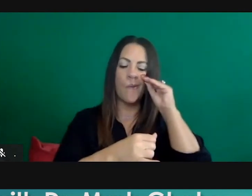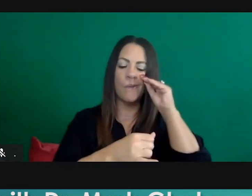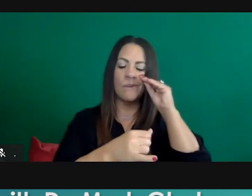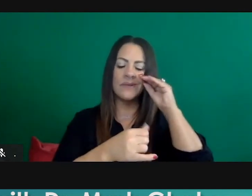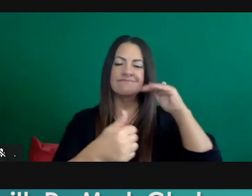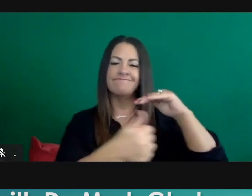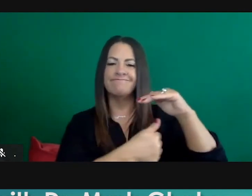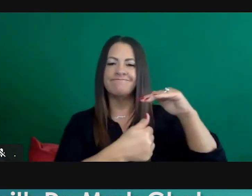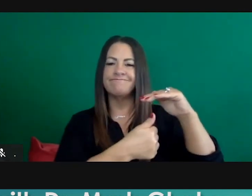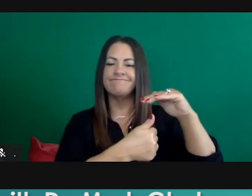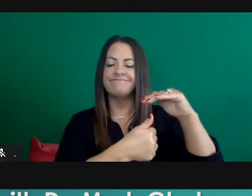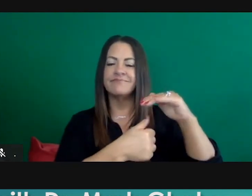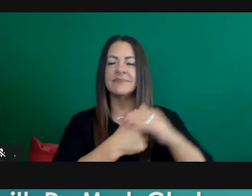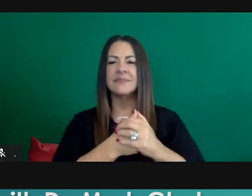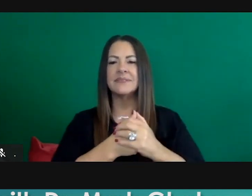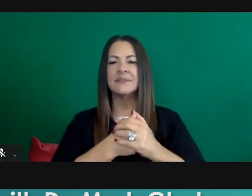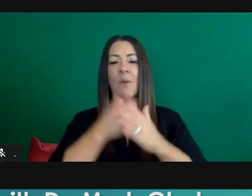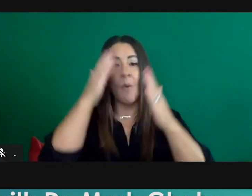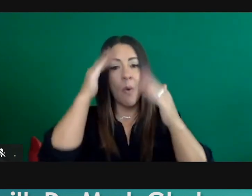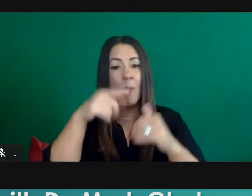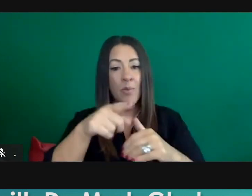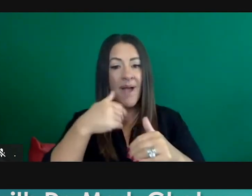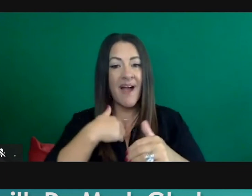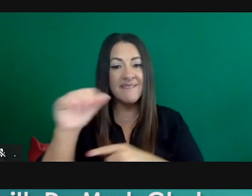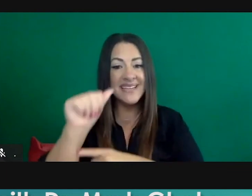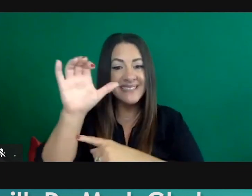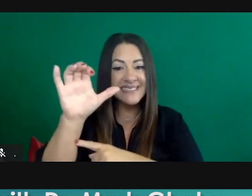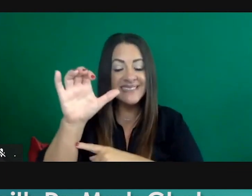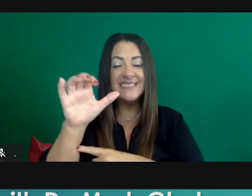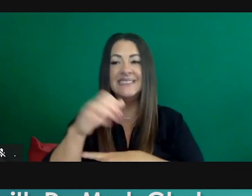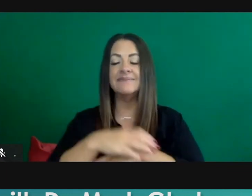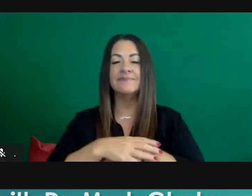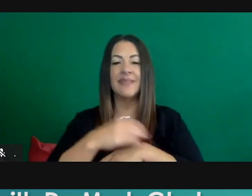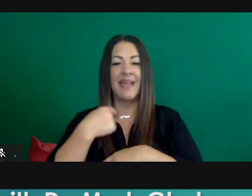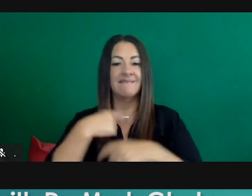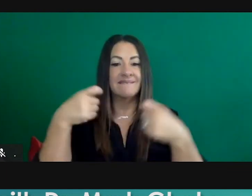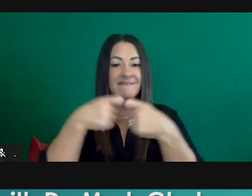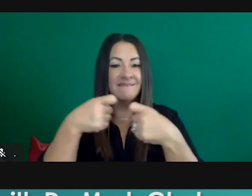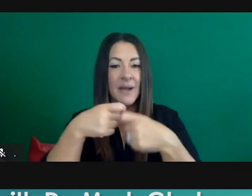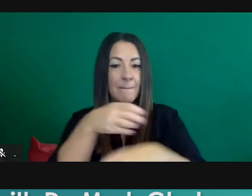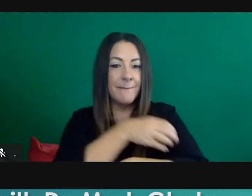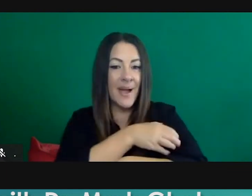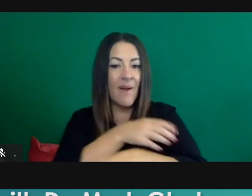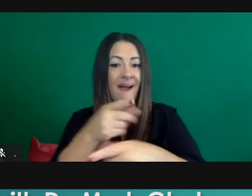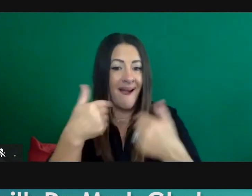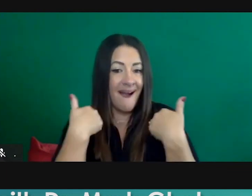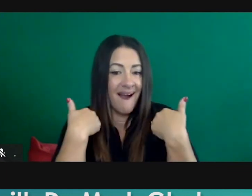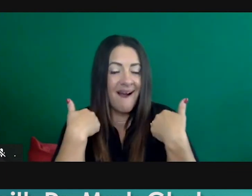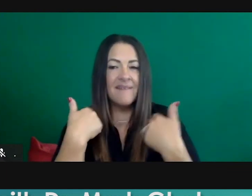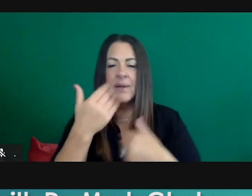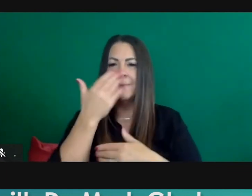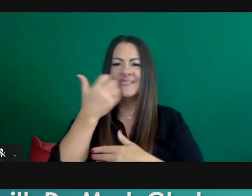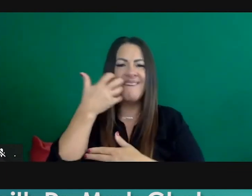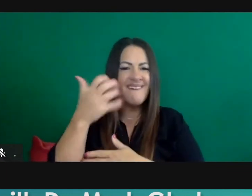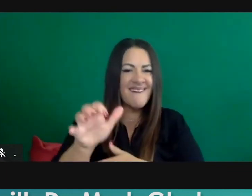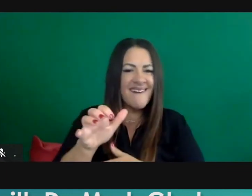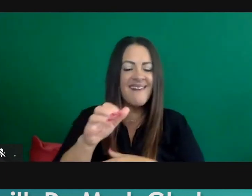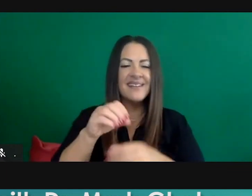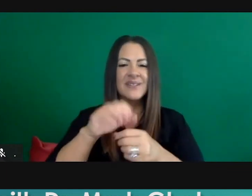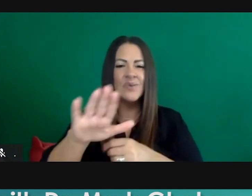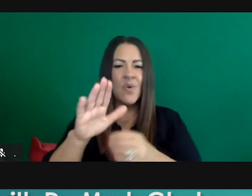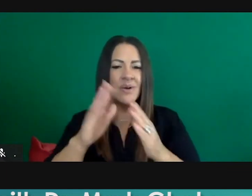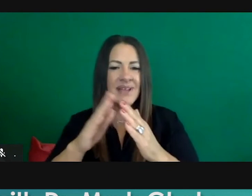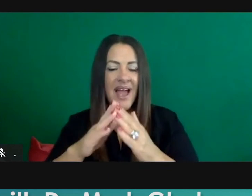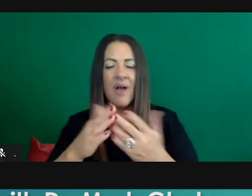Hopefully you have the power to have your air condition on if that's what's needed because it's hot in your